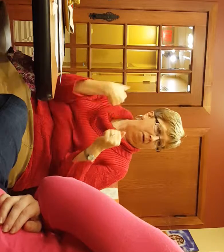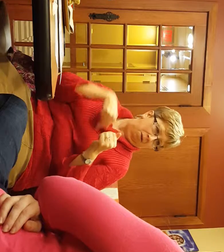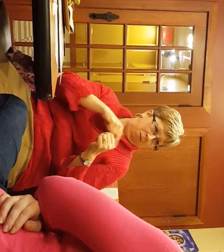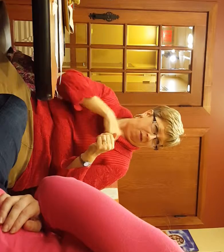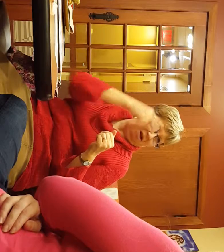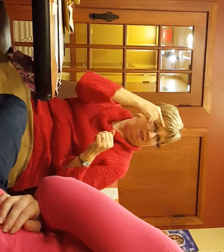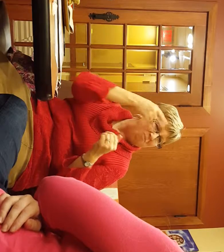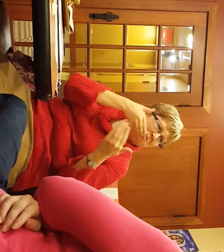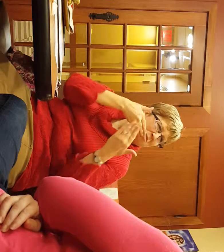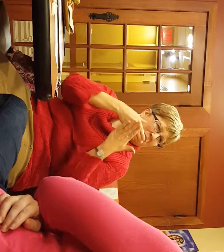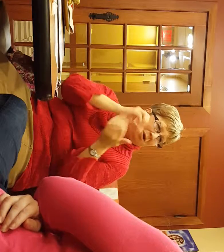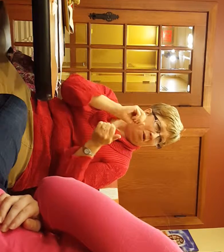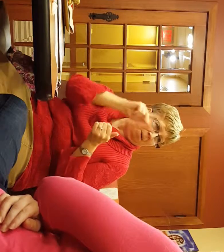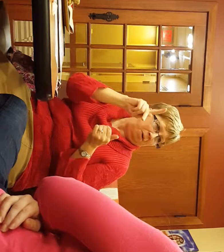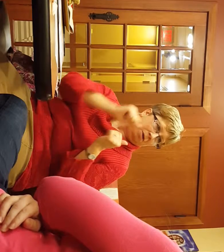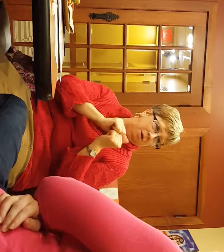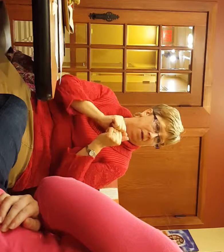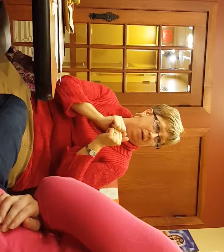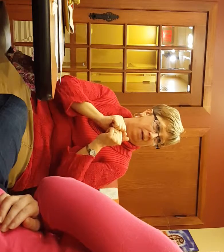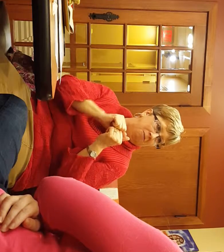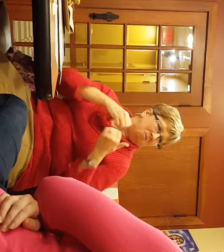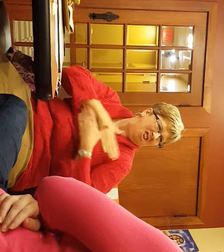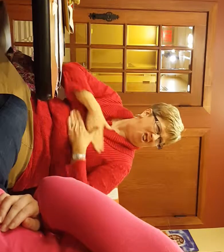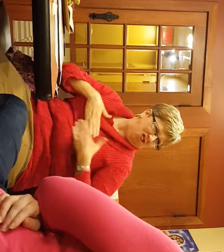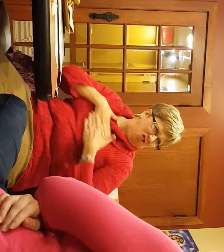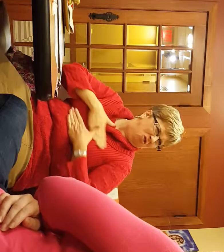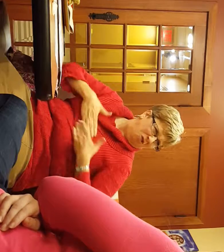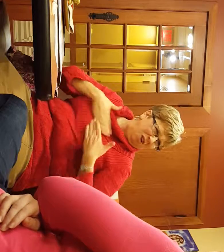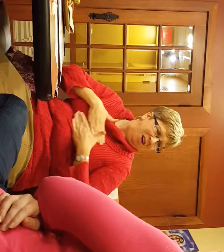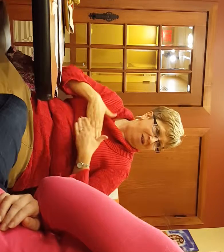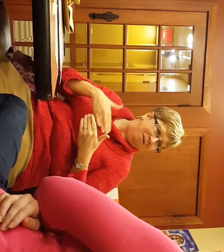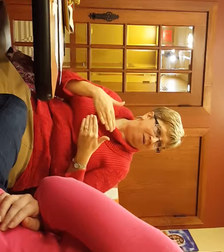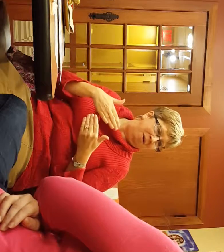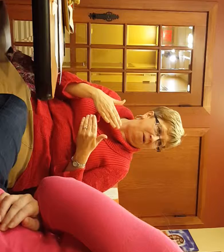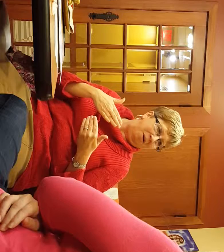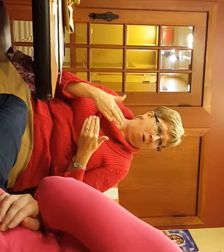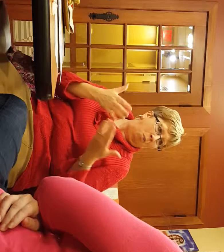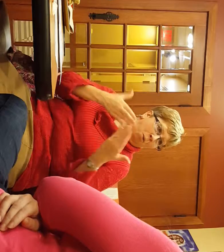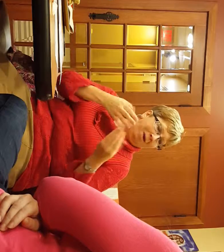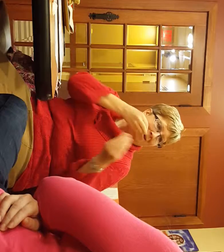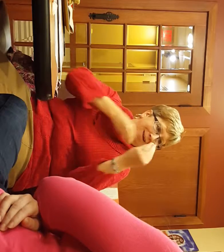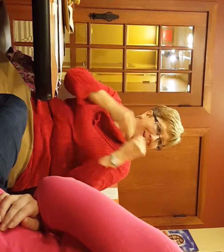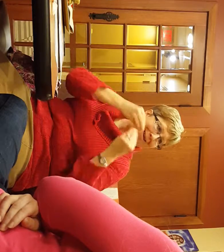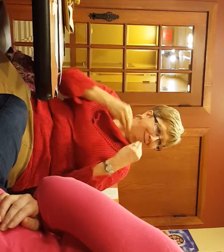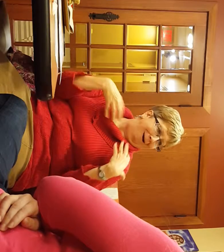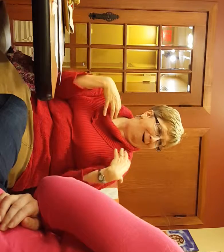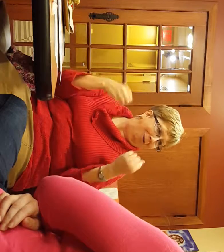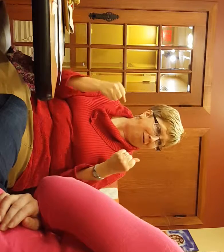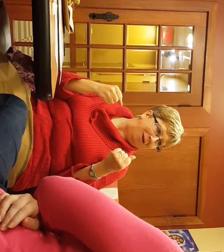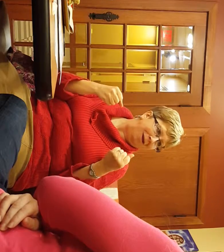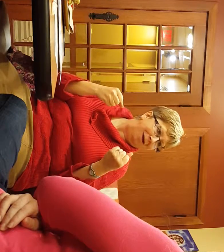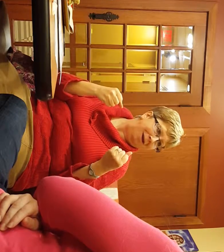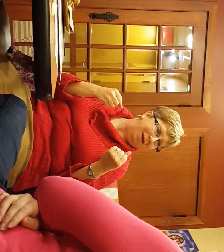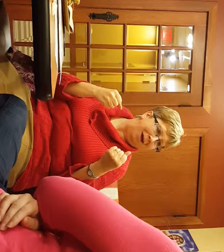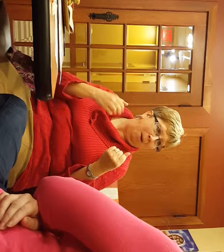that we enjoy. We tried to eat healthy. And so I would really have been ingrained with that kind of mentality from when I